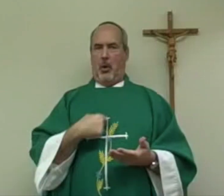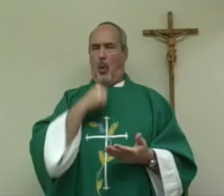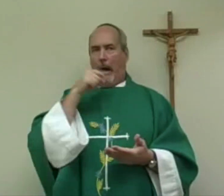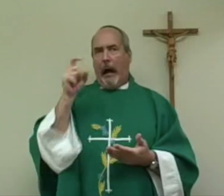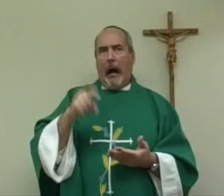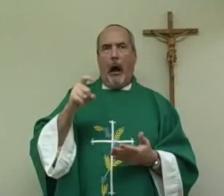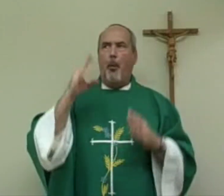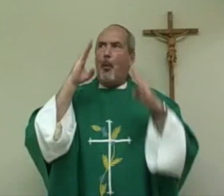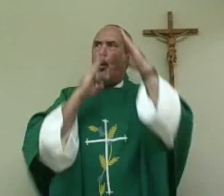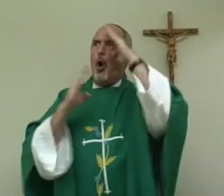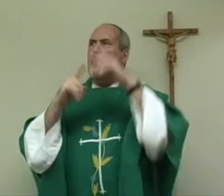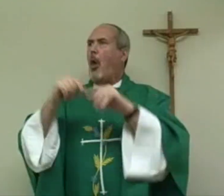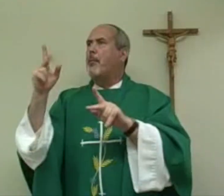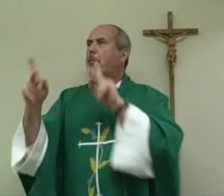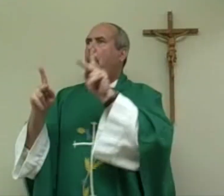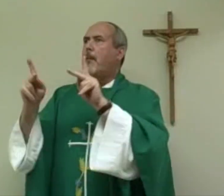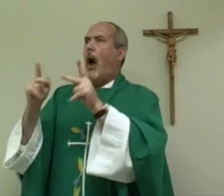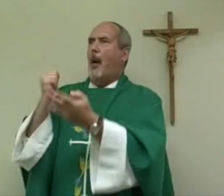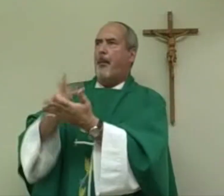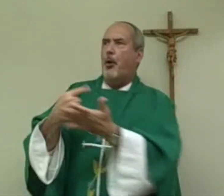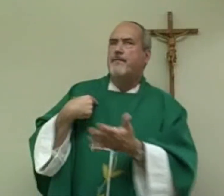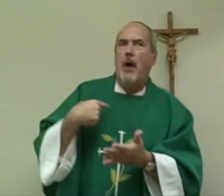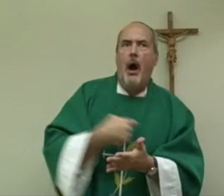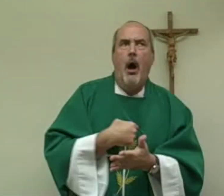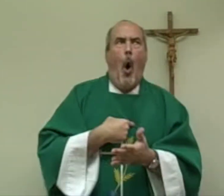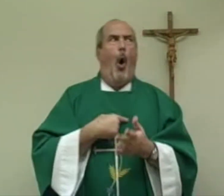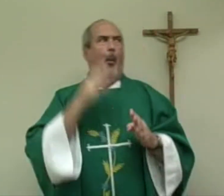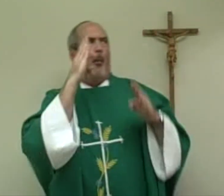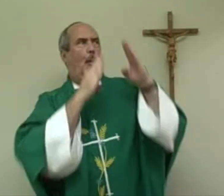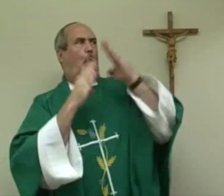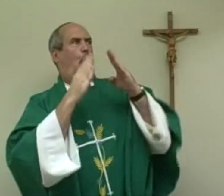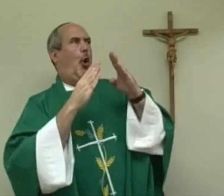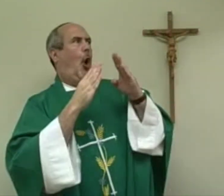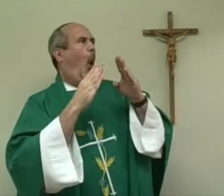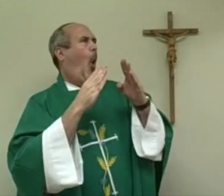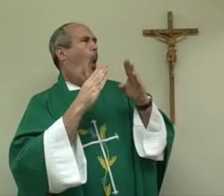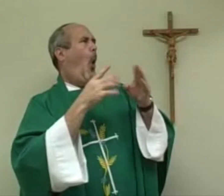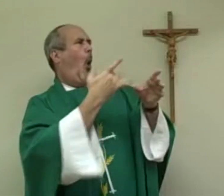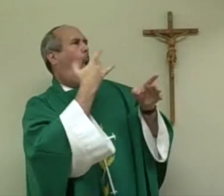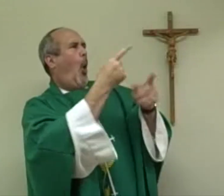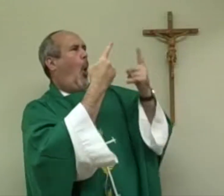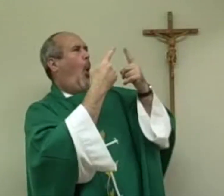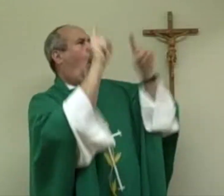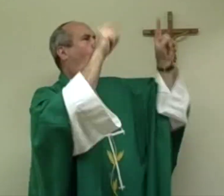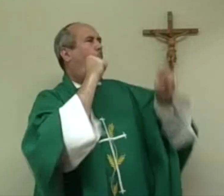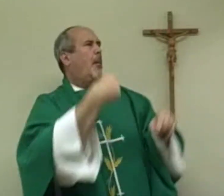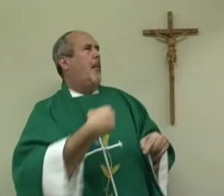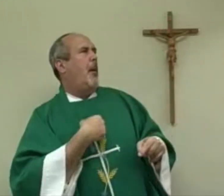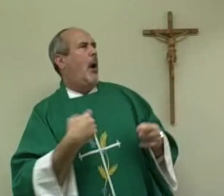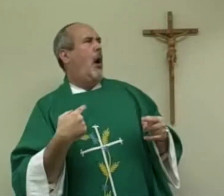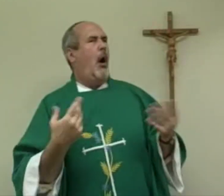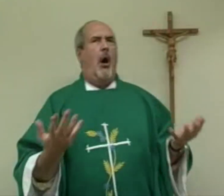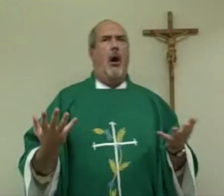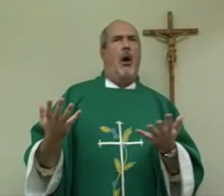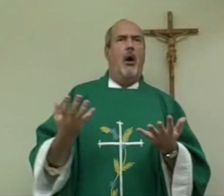understand that He loves us, we can be happy without worrying about all that external distraction, worrying about